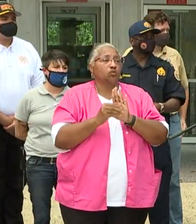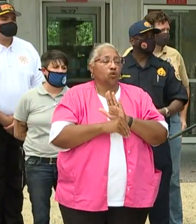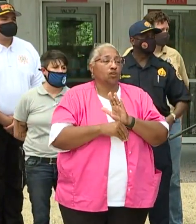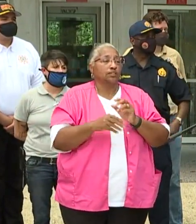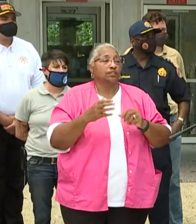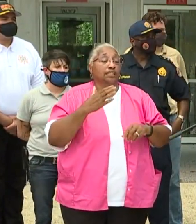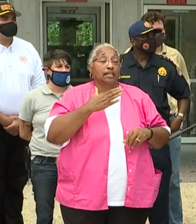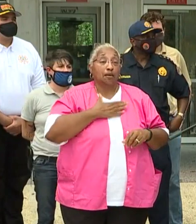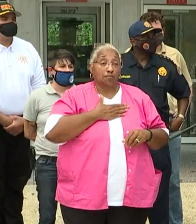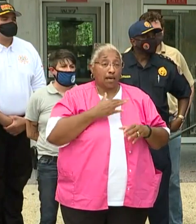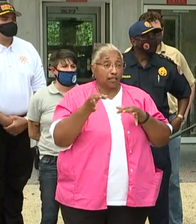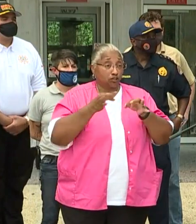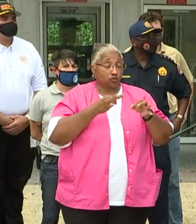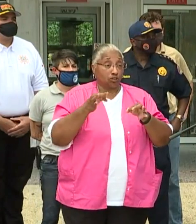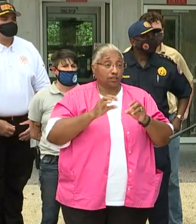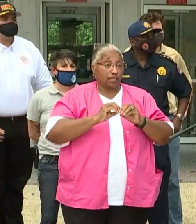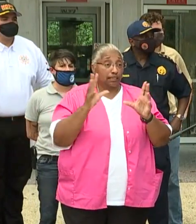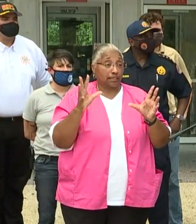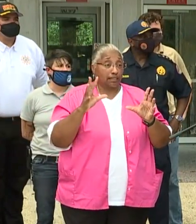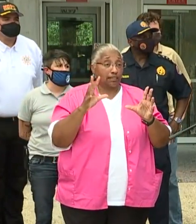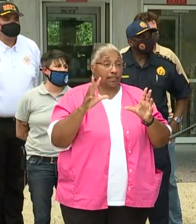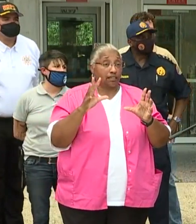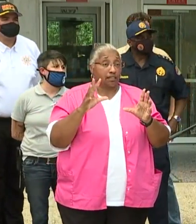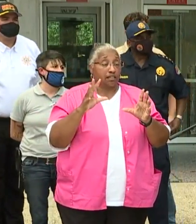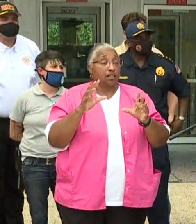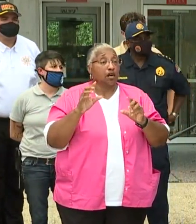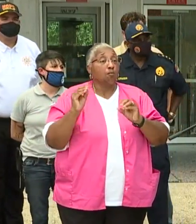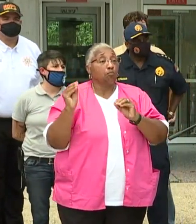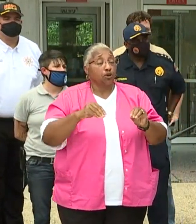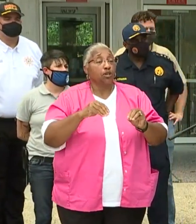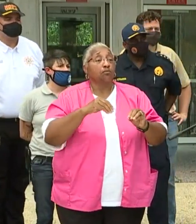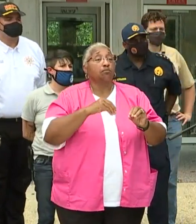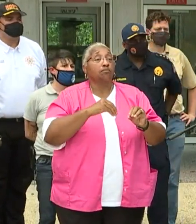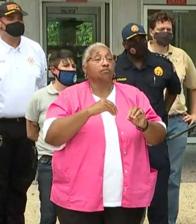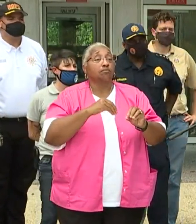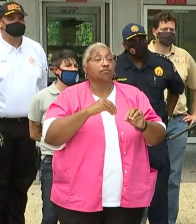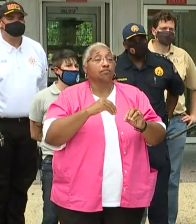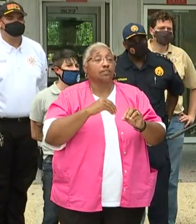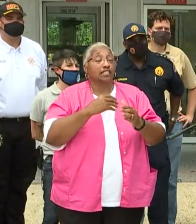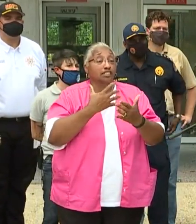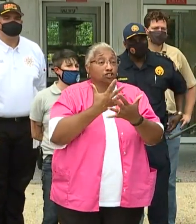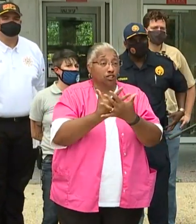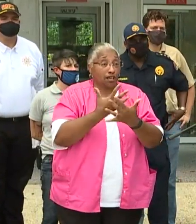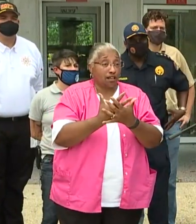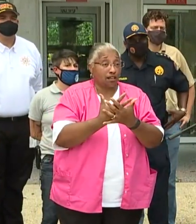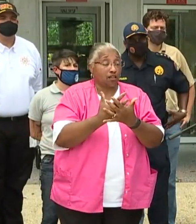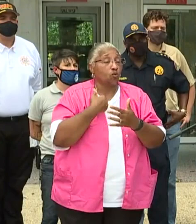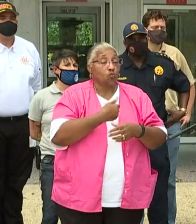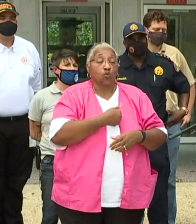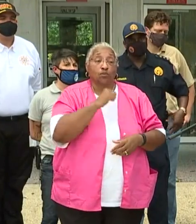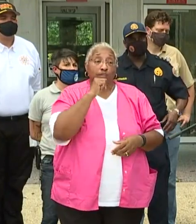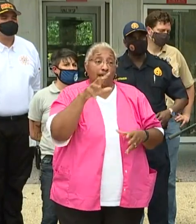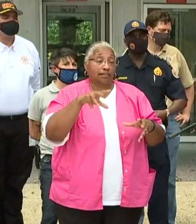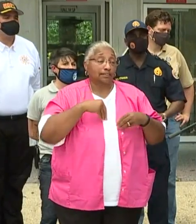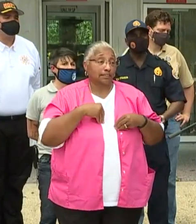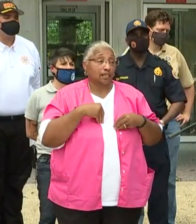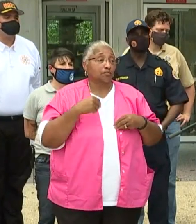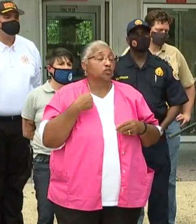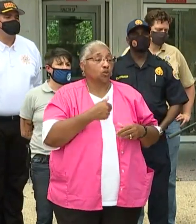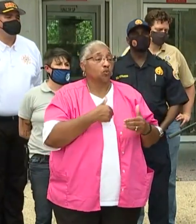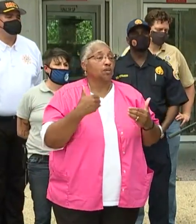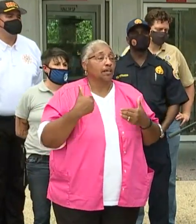has been very clear. Lock them up. We will not tolerate it, and we have not tolerated it. So we